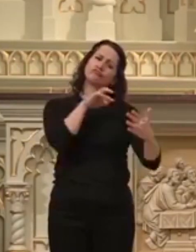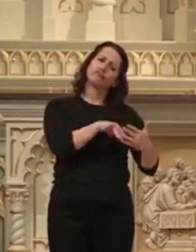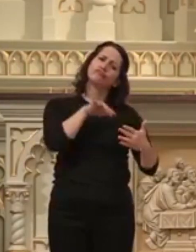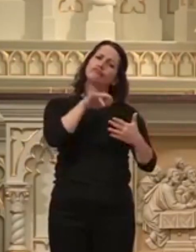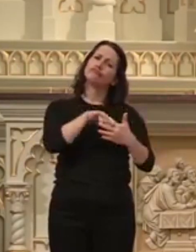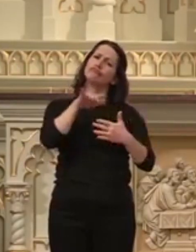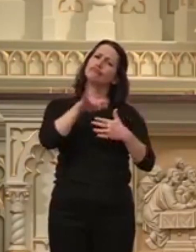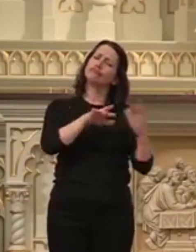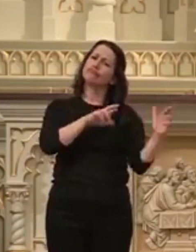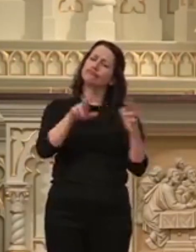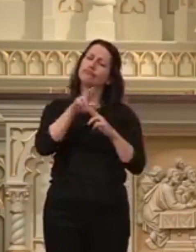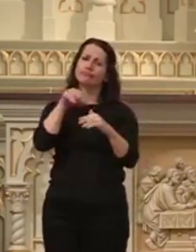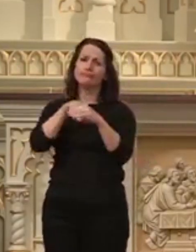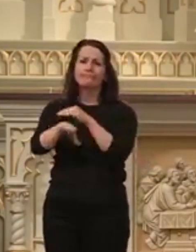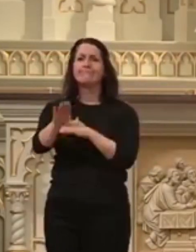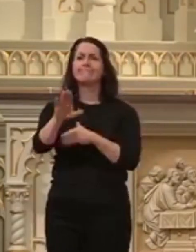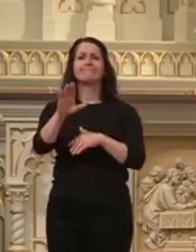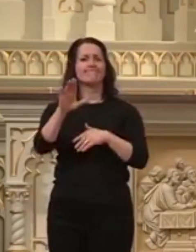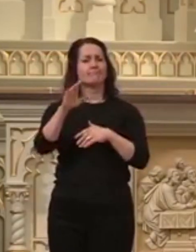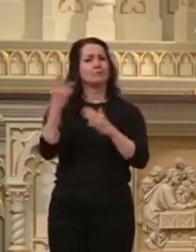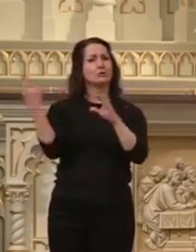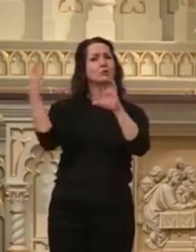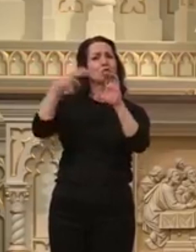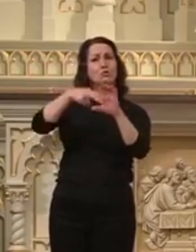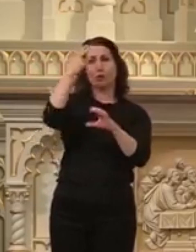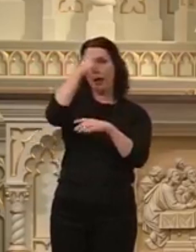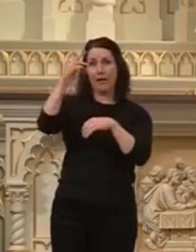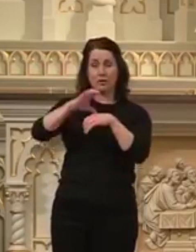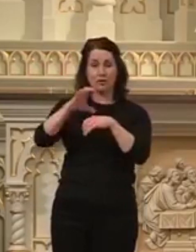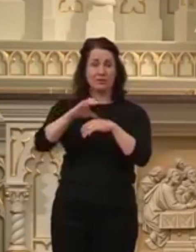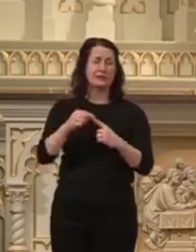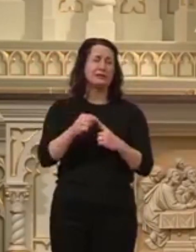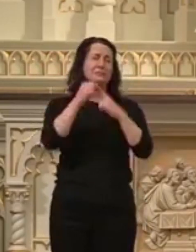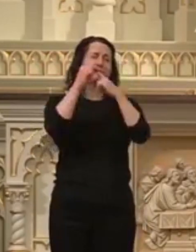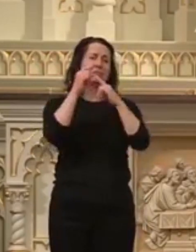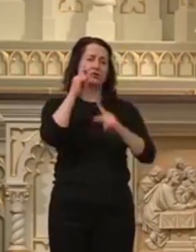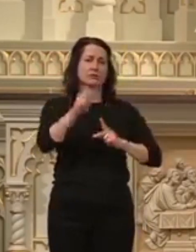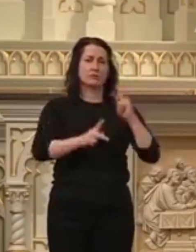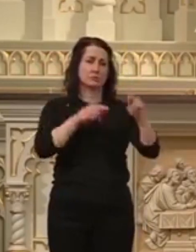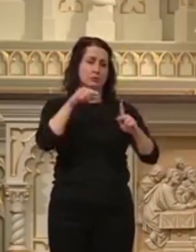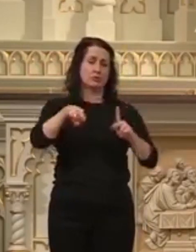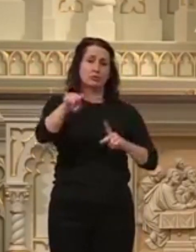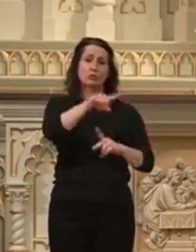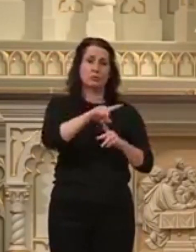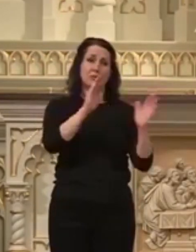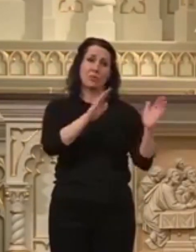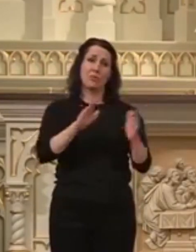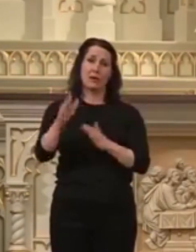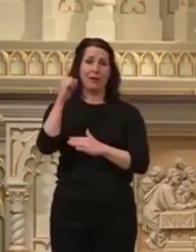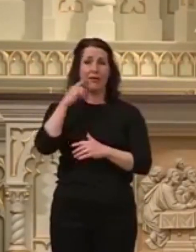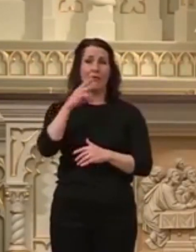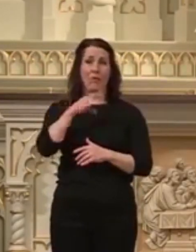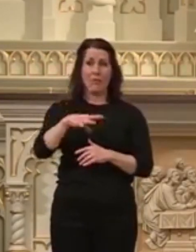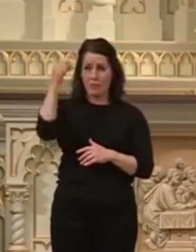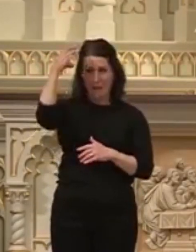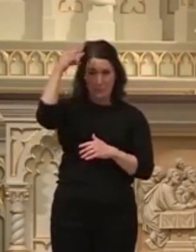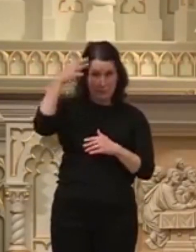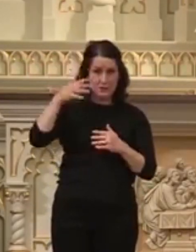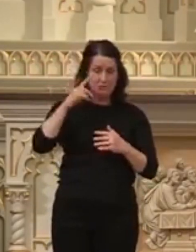church, especially those who were preparing for baptism tomorrow night at the Easter Vigil.